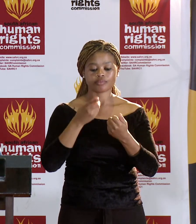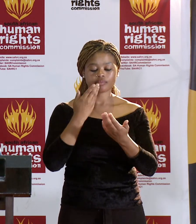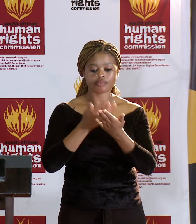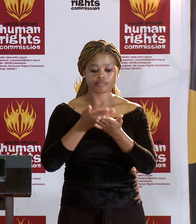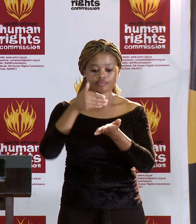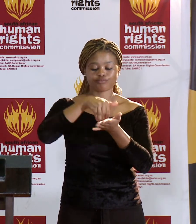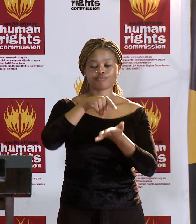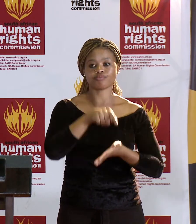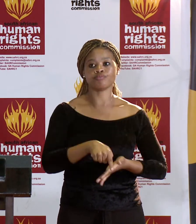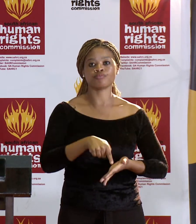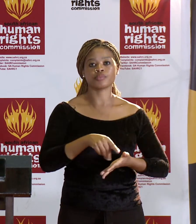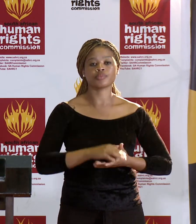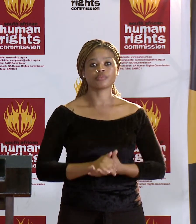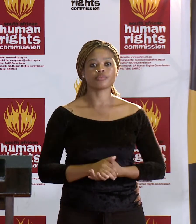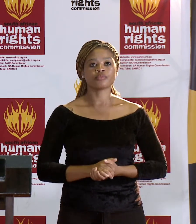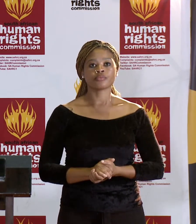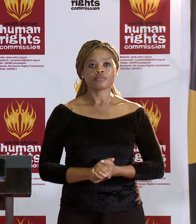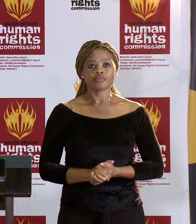there.